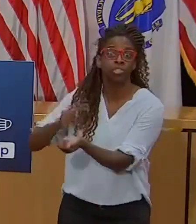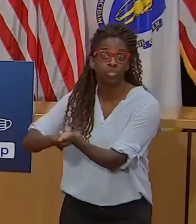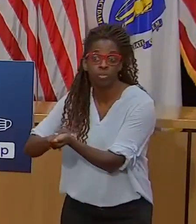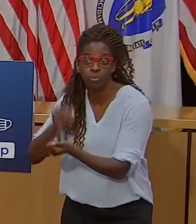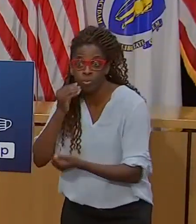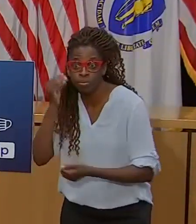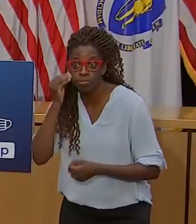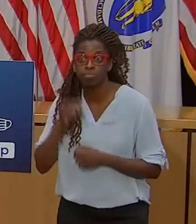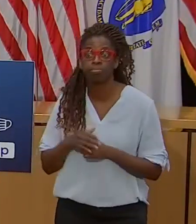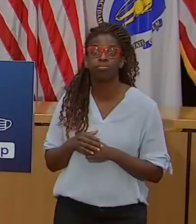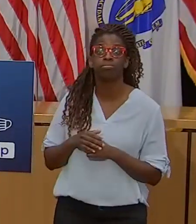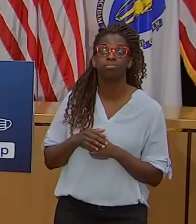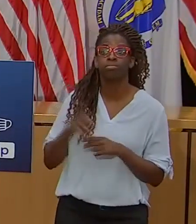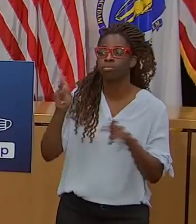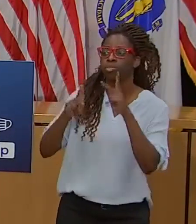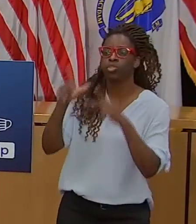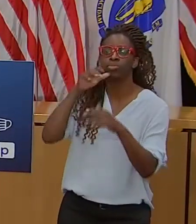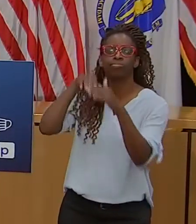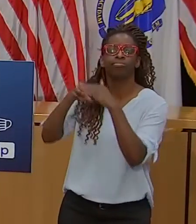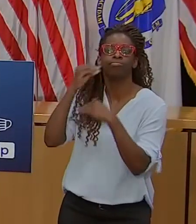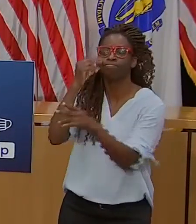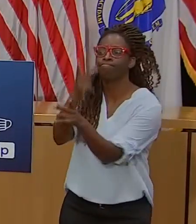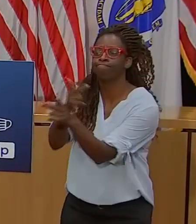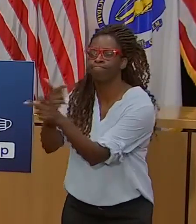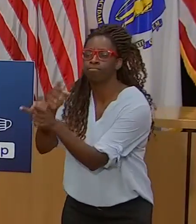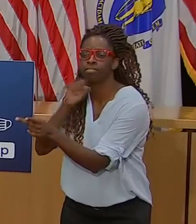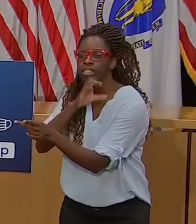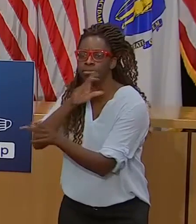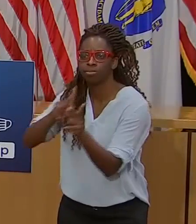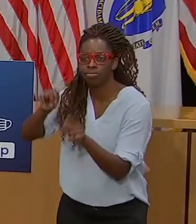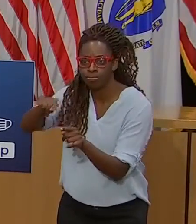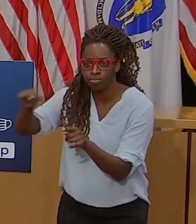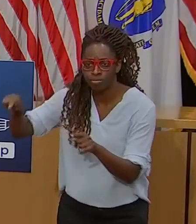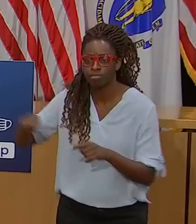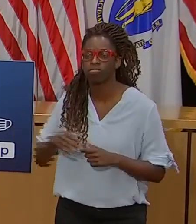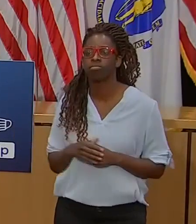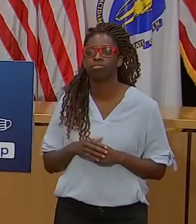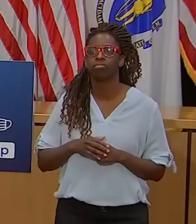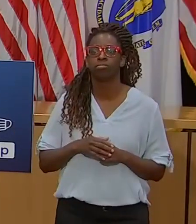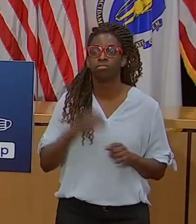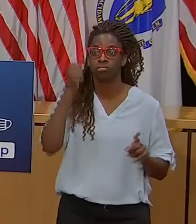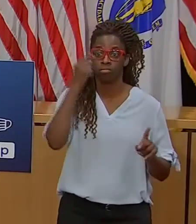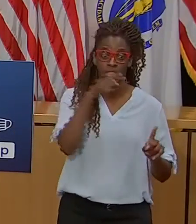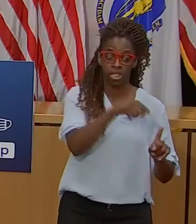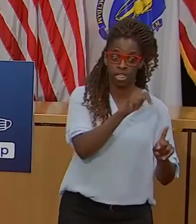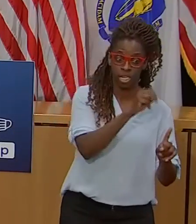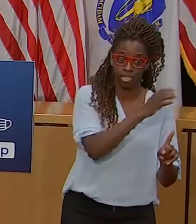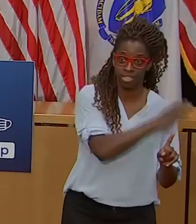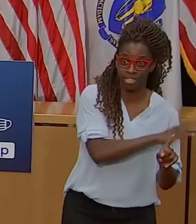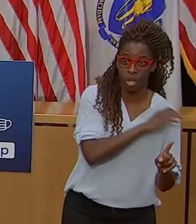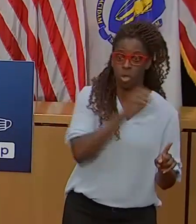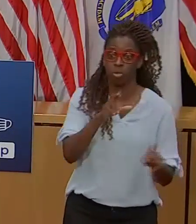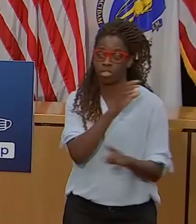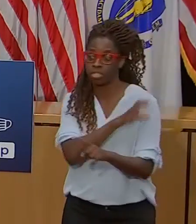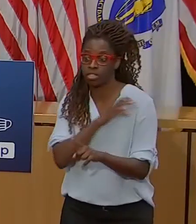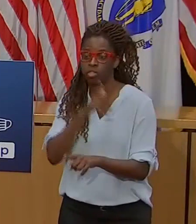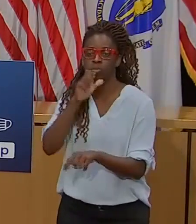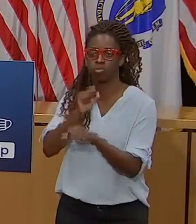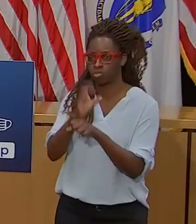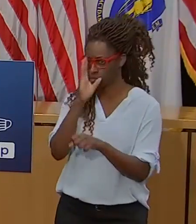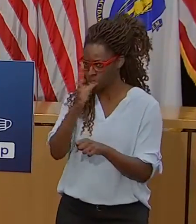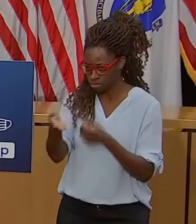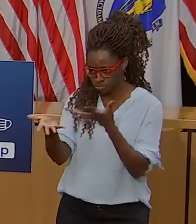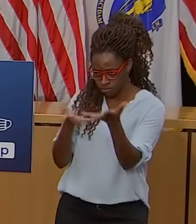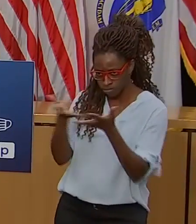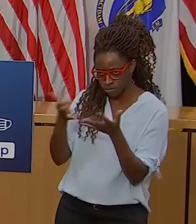care. Clinical and non-clinical healthcare workers doing direct care and COVID-facing care are at the highest risk